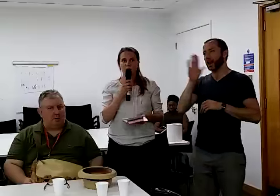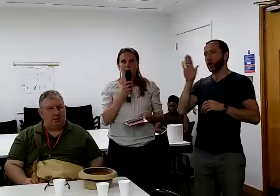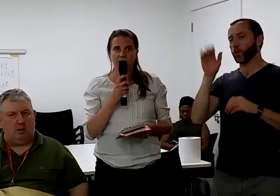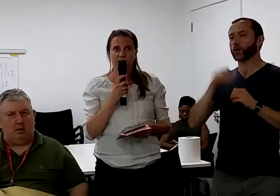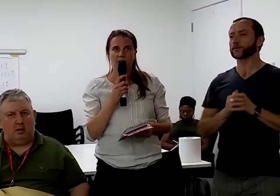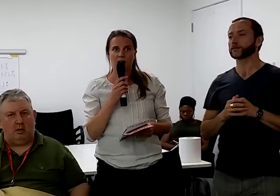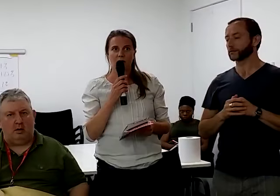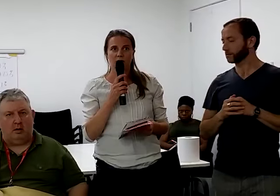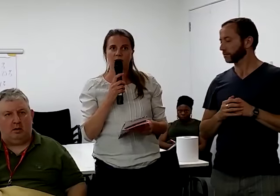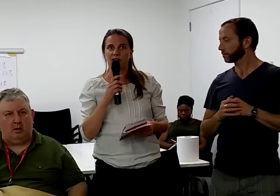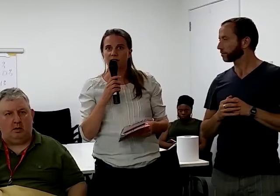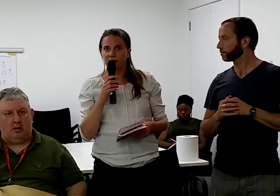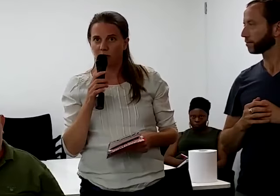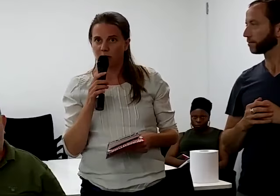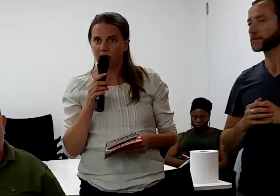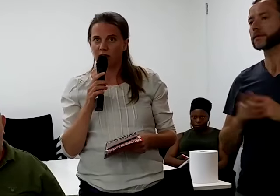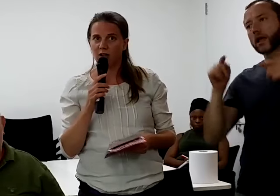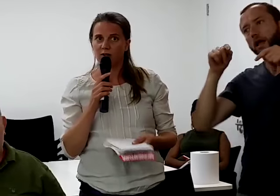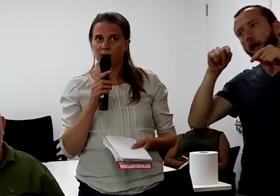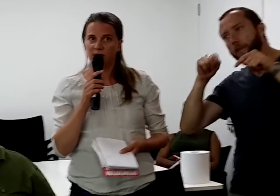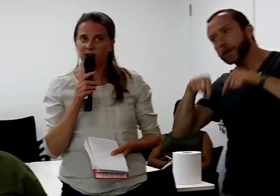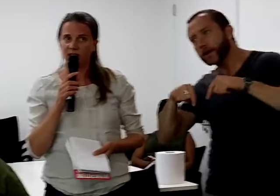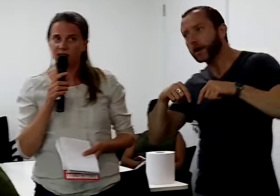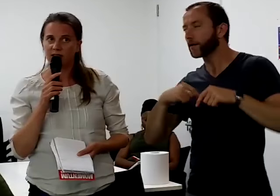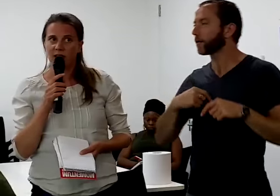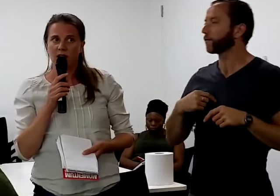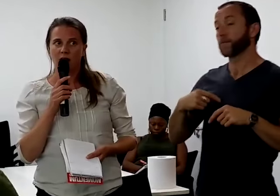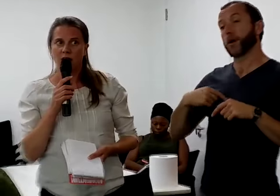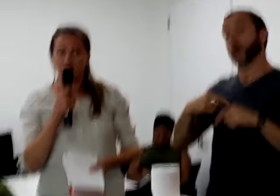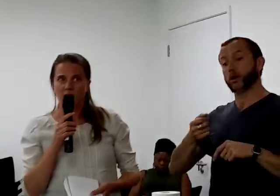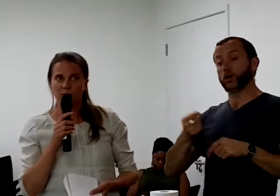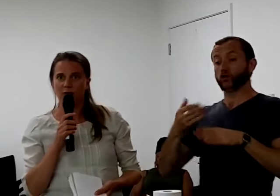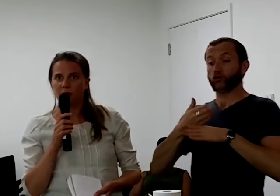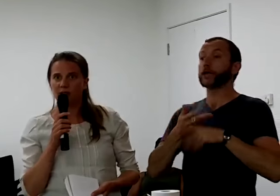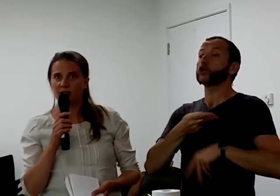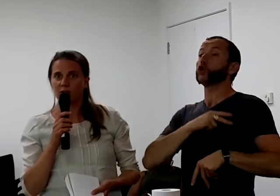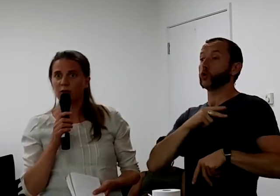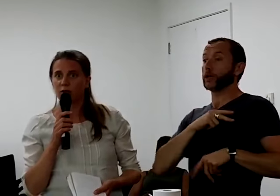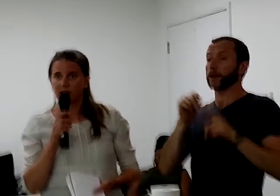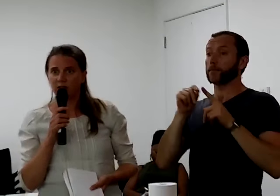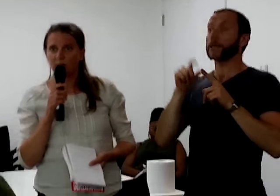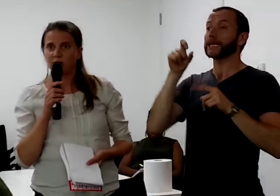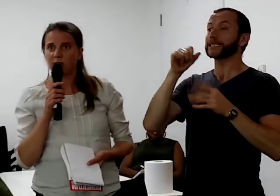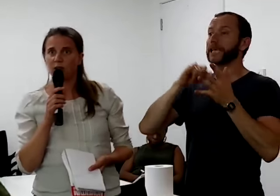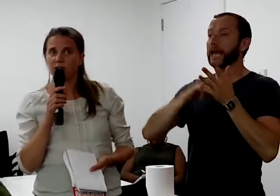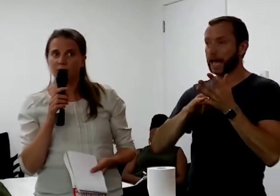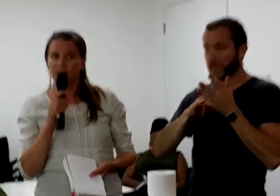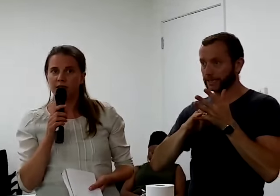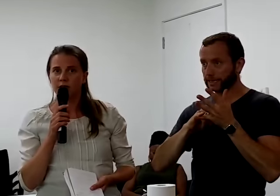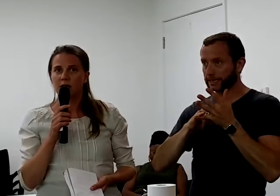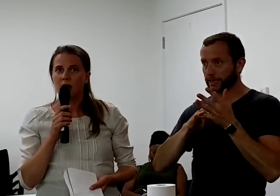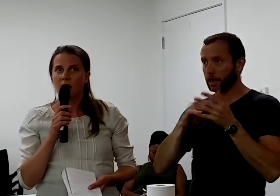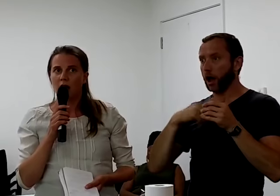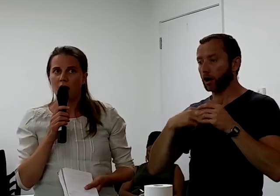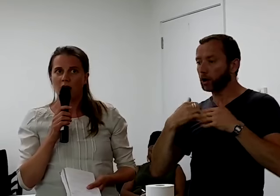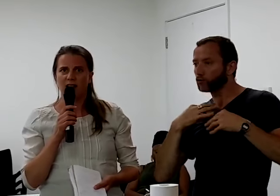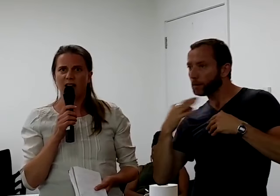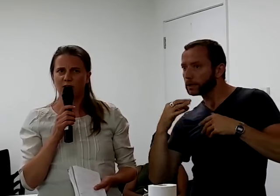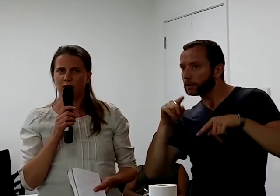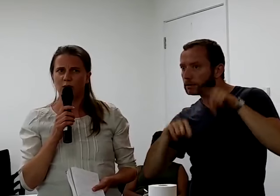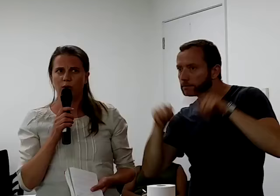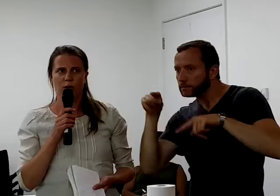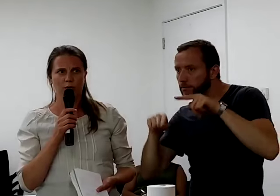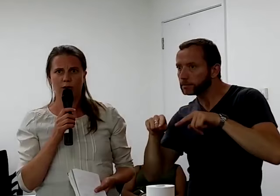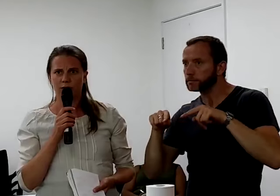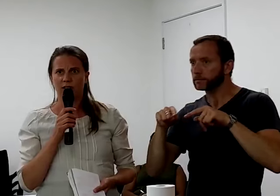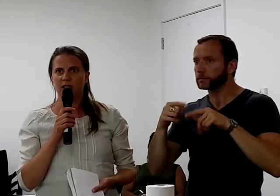Hello, I'm bringing solidarity from my trade union PCS. I'm from the culture sector, museum and galleries.